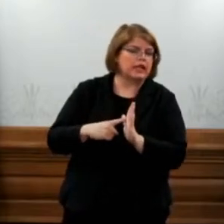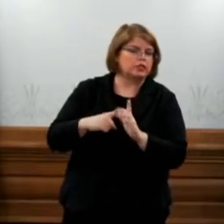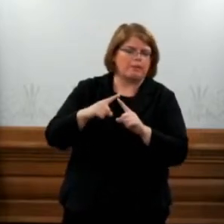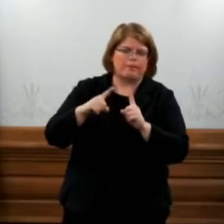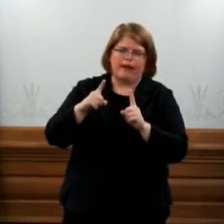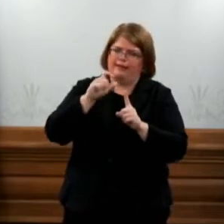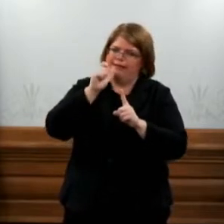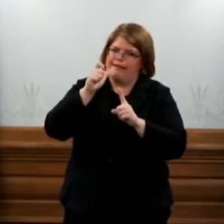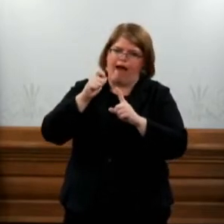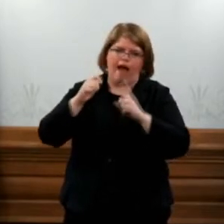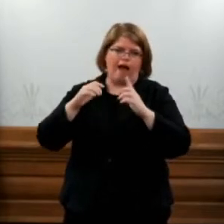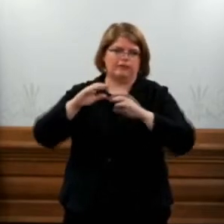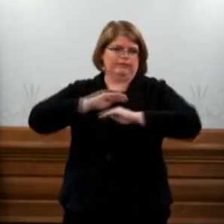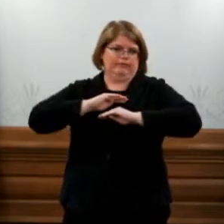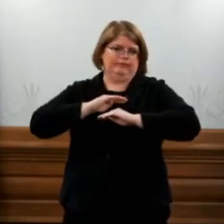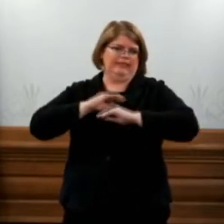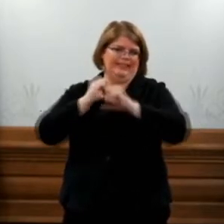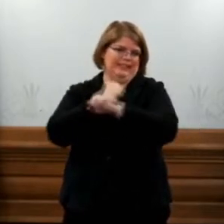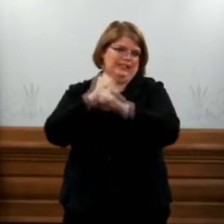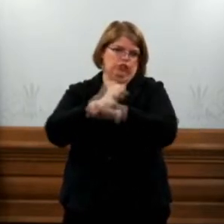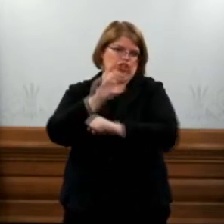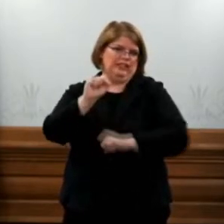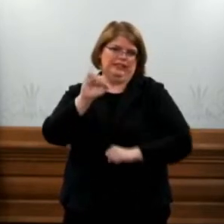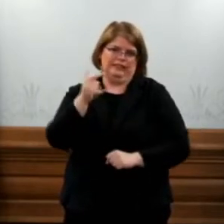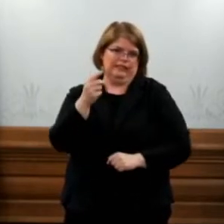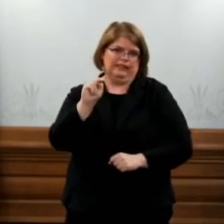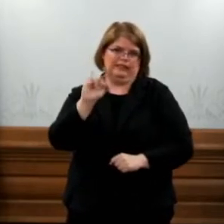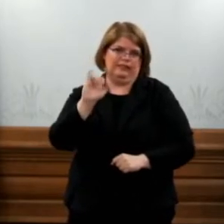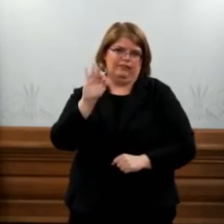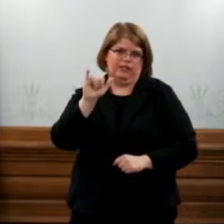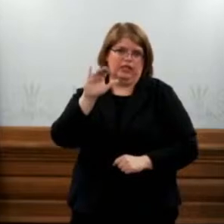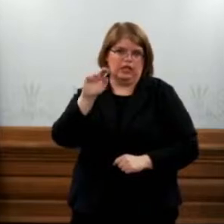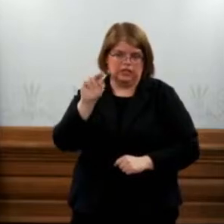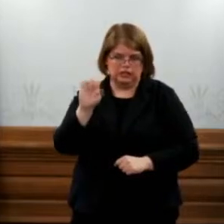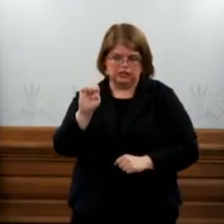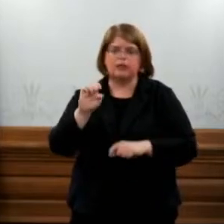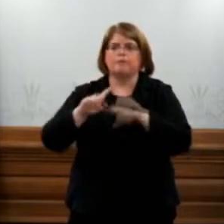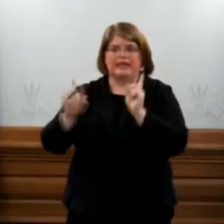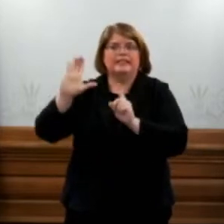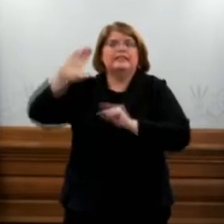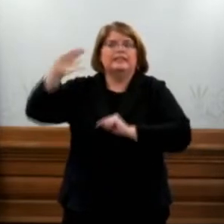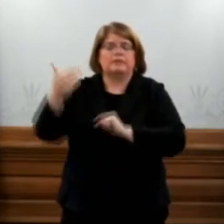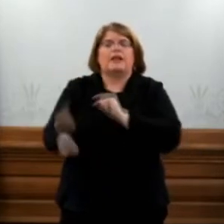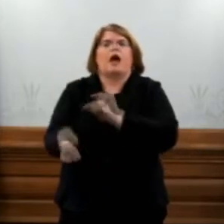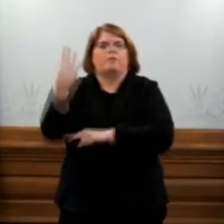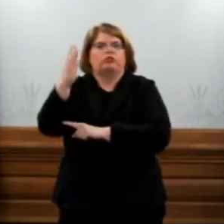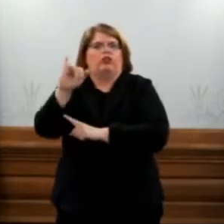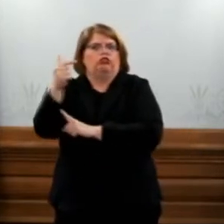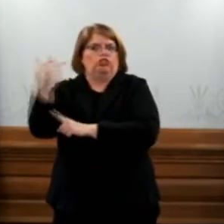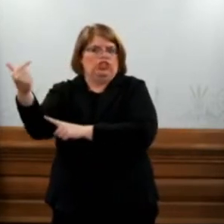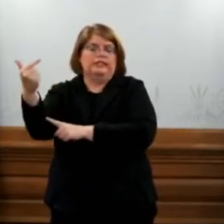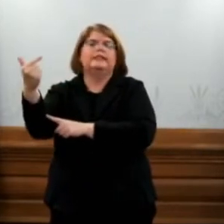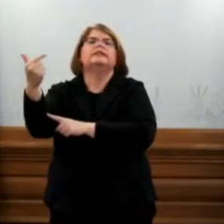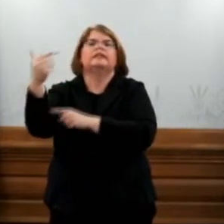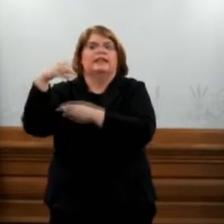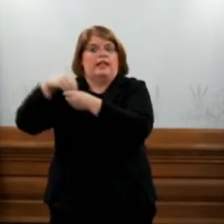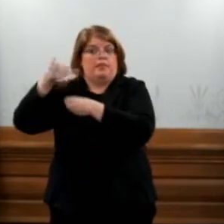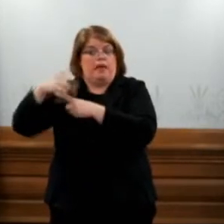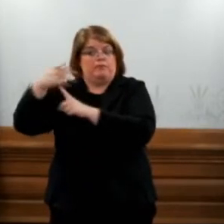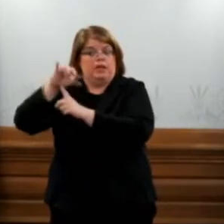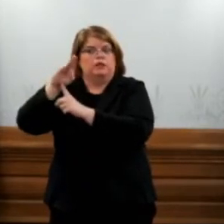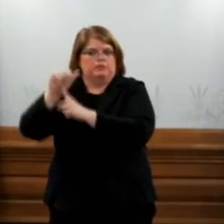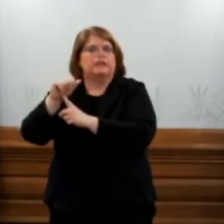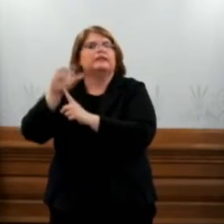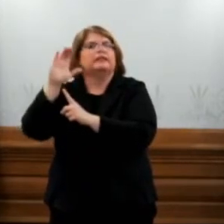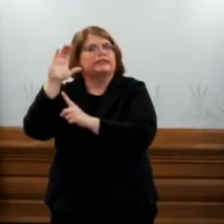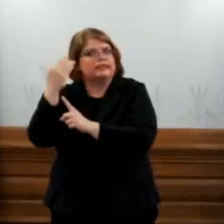study, that the amount or the concentration of antibody did have an effect and did matter. In general, what we have seen is that